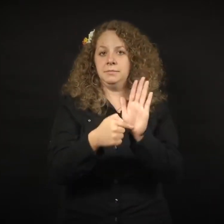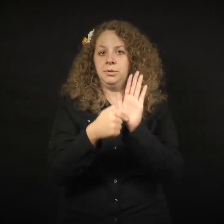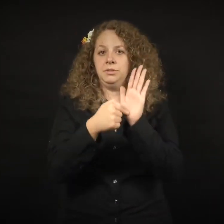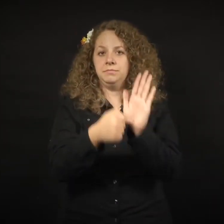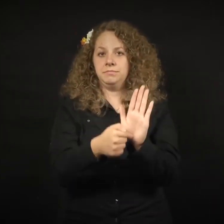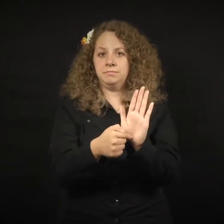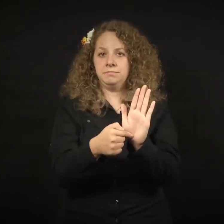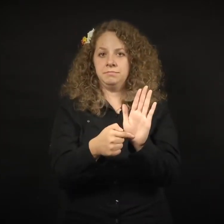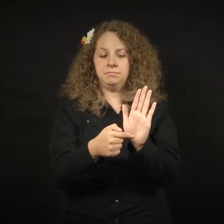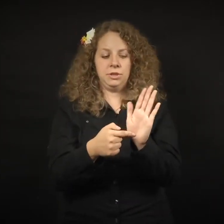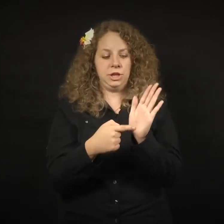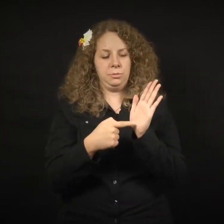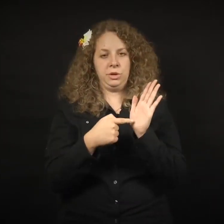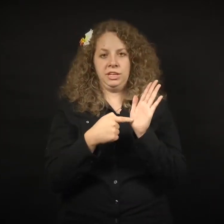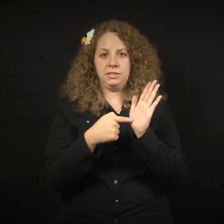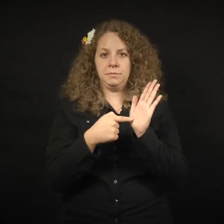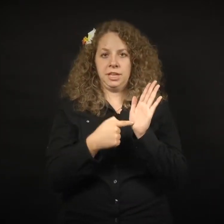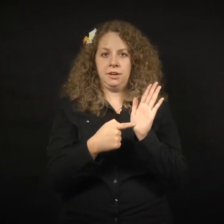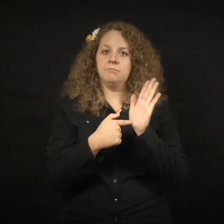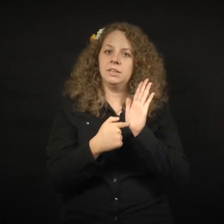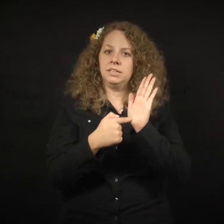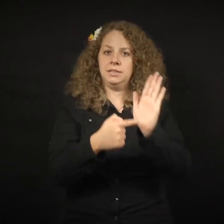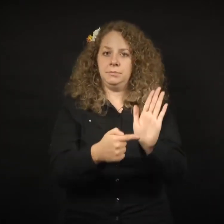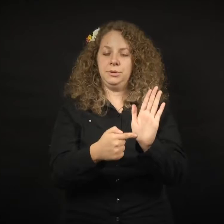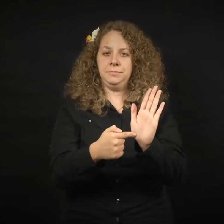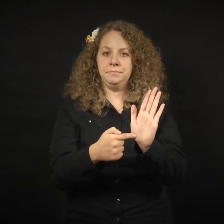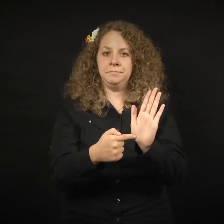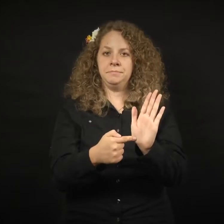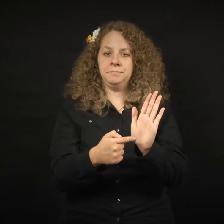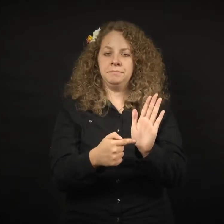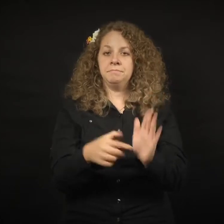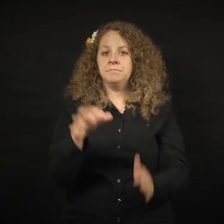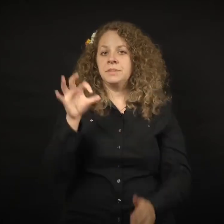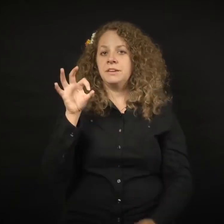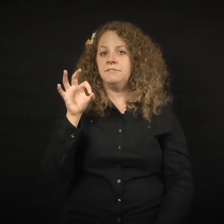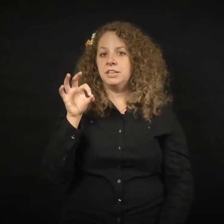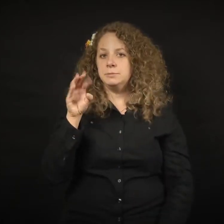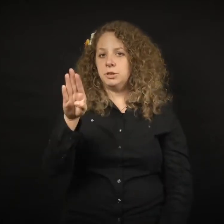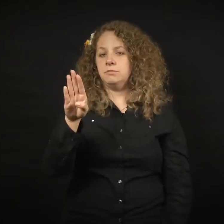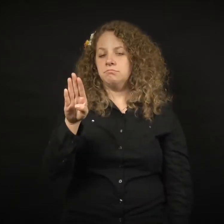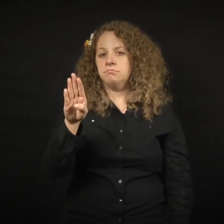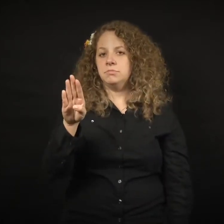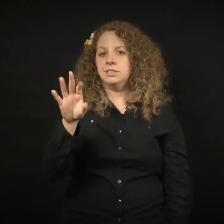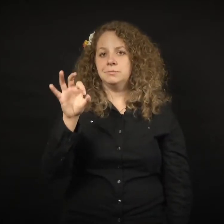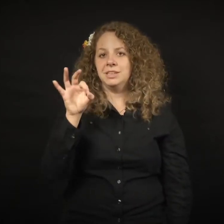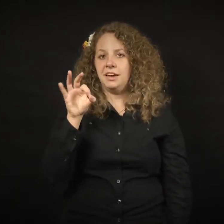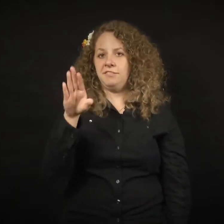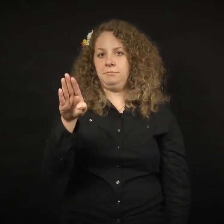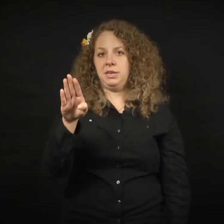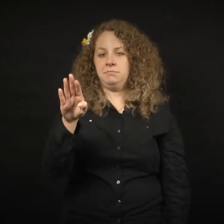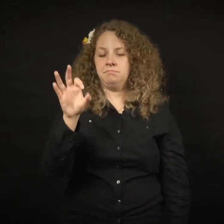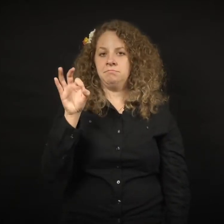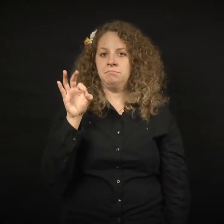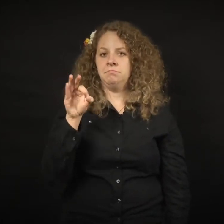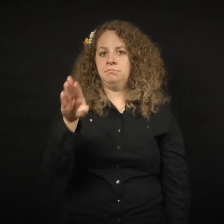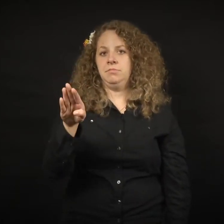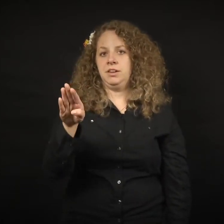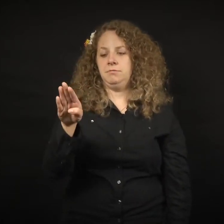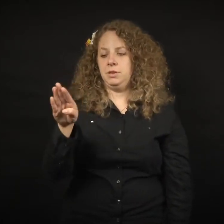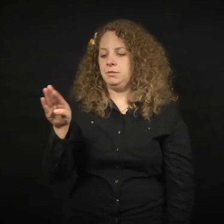Example, like you're pointing something out. Example. Facebook, simply FB. FB,